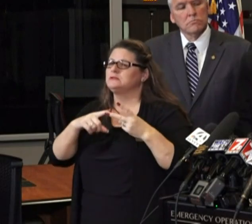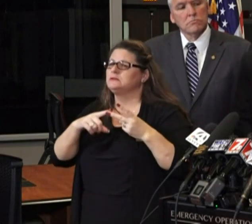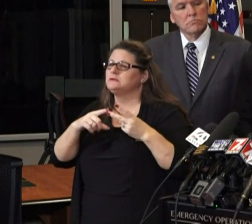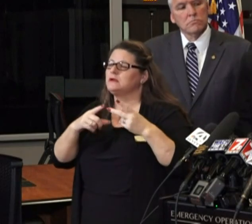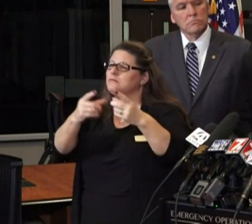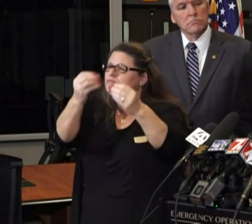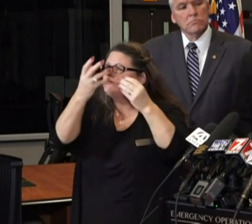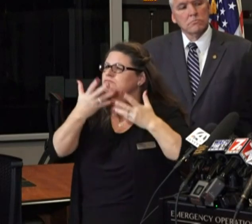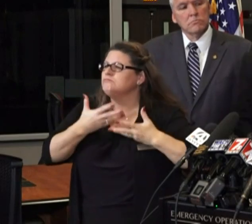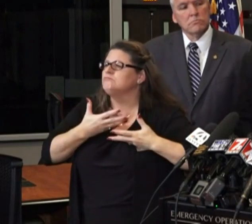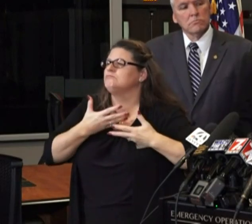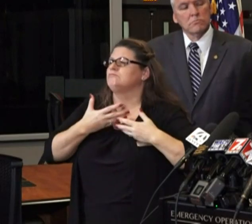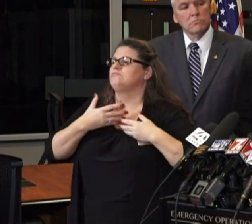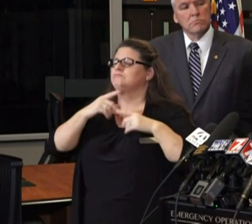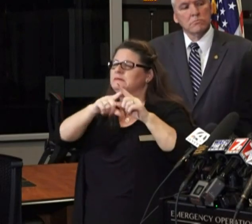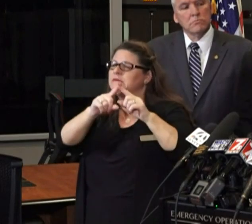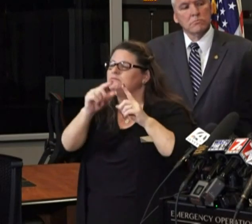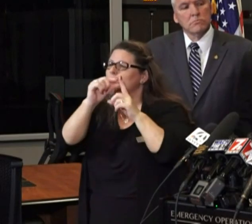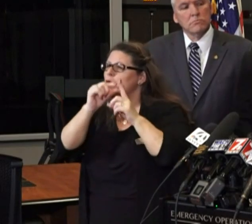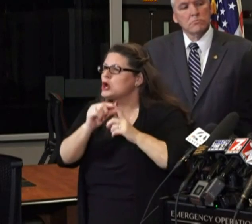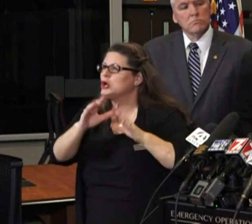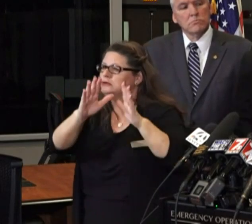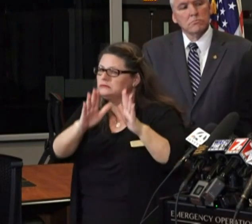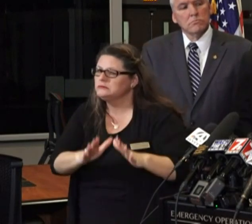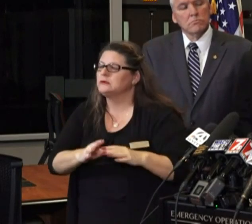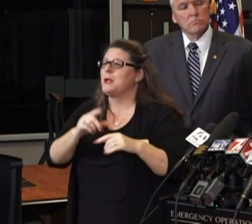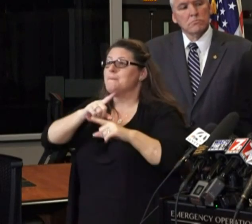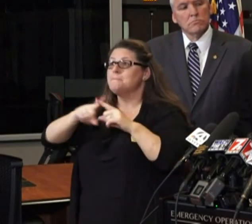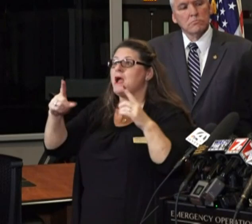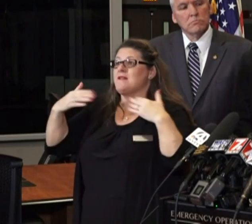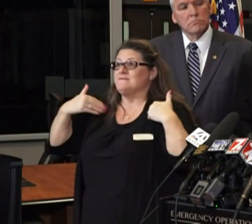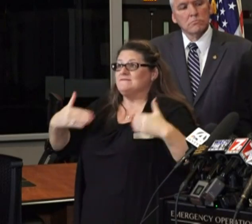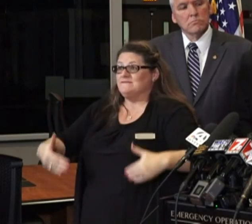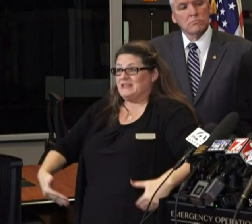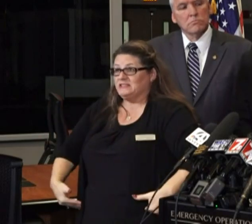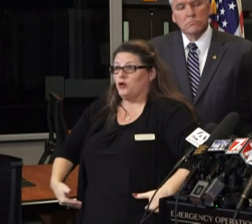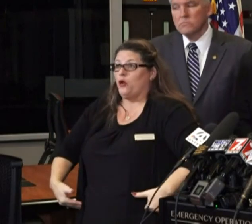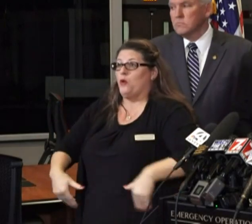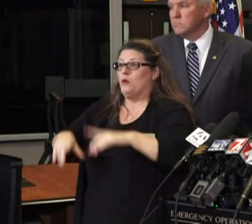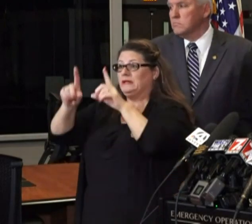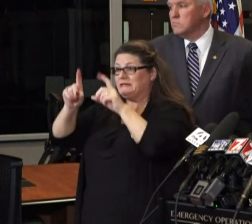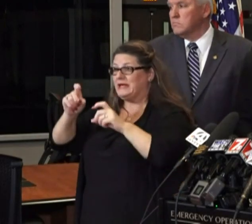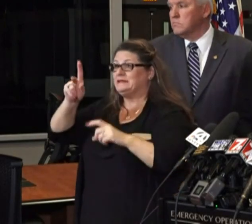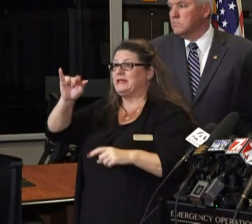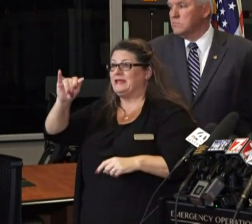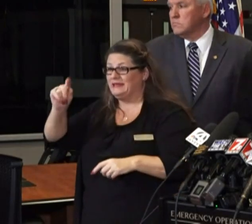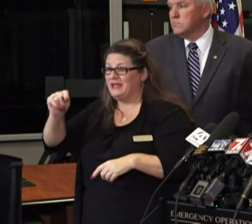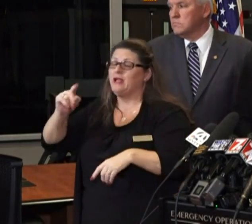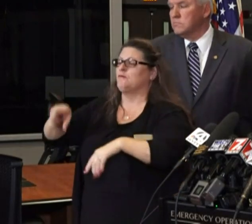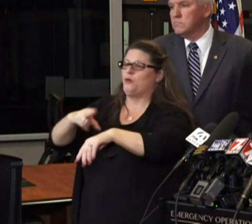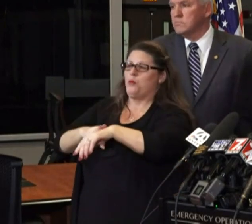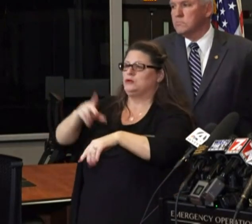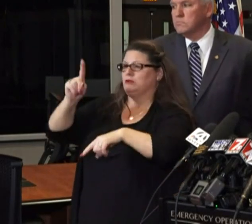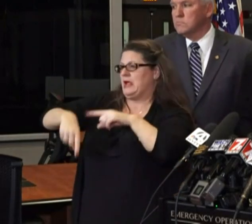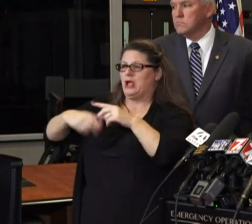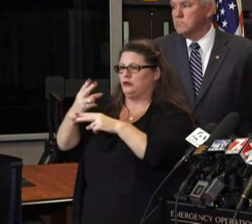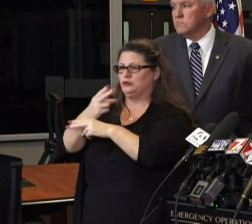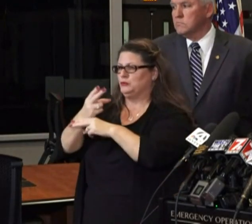to make a diagnosis. But as far as a physical testing kit, that cannot be done through an app.